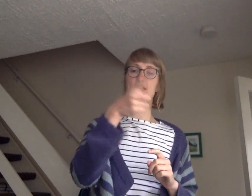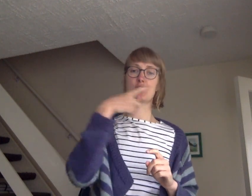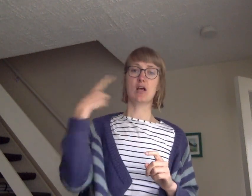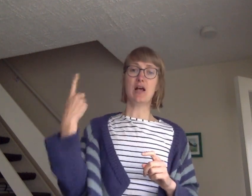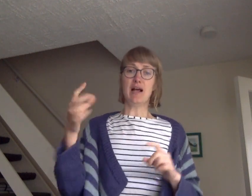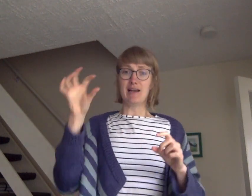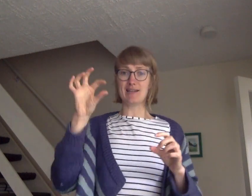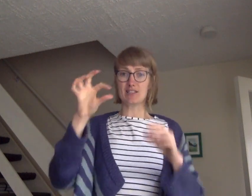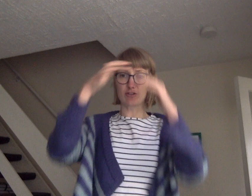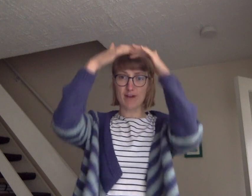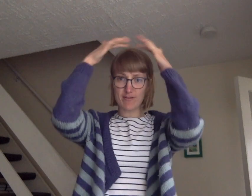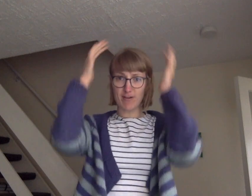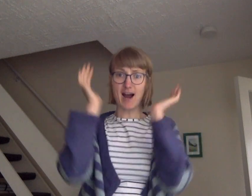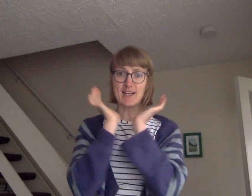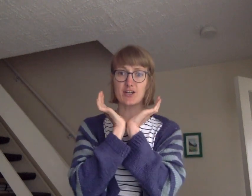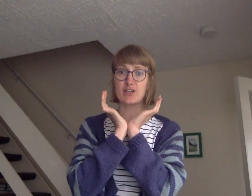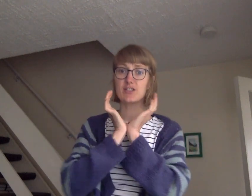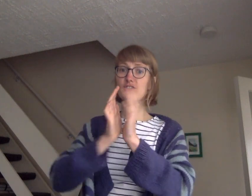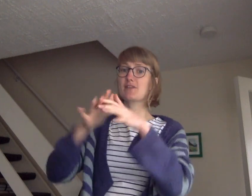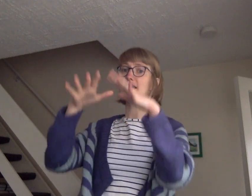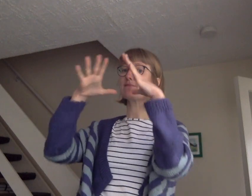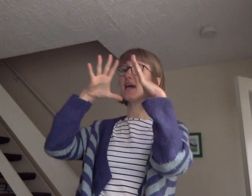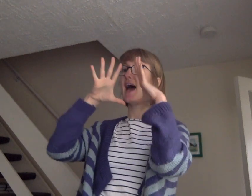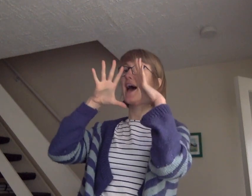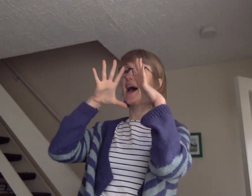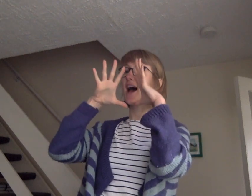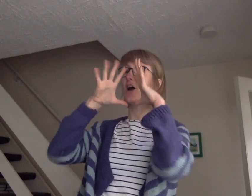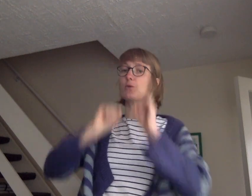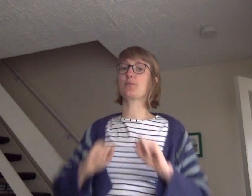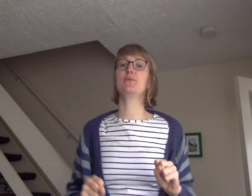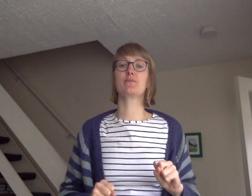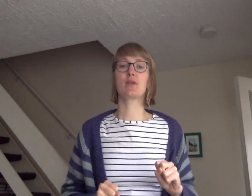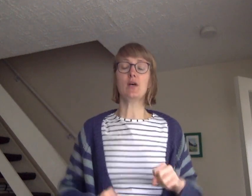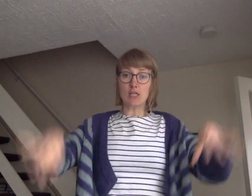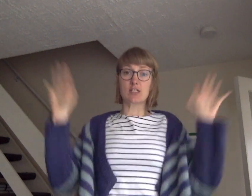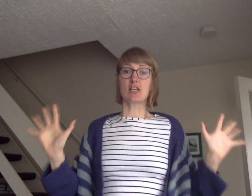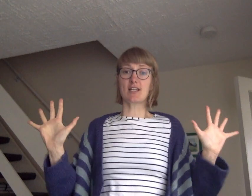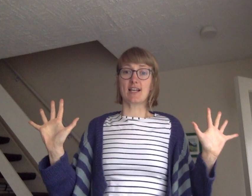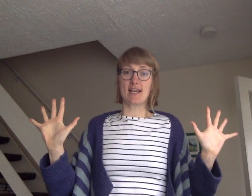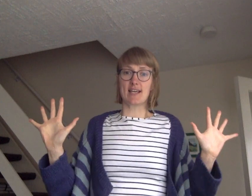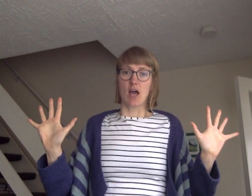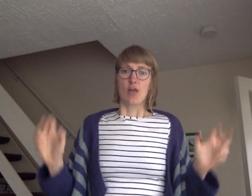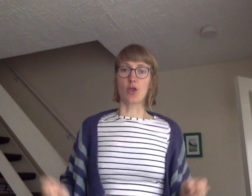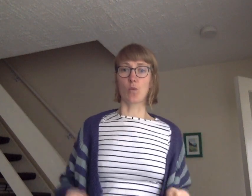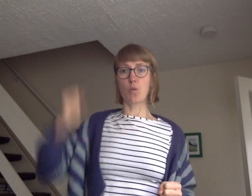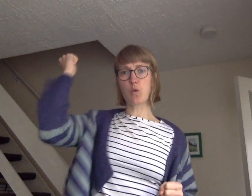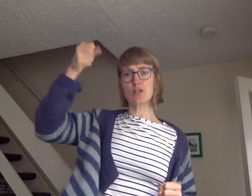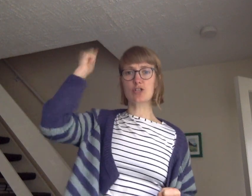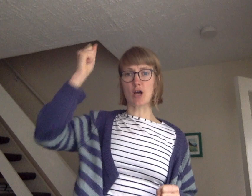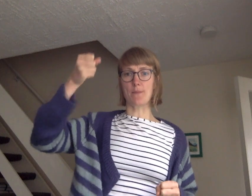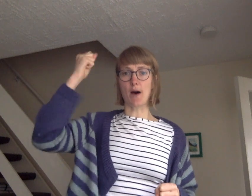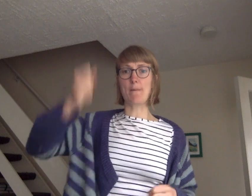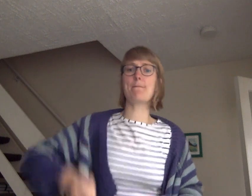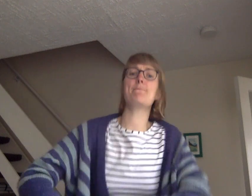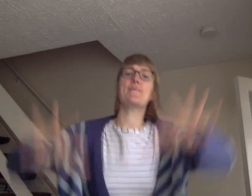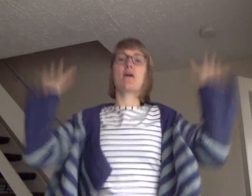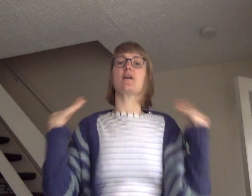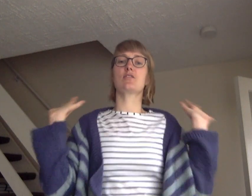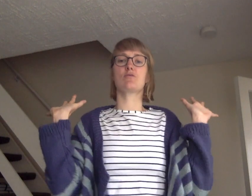cottage. Little Red Riding Hood screamed, "Help!" Suddenly, the woodchopper burst through